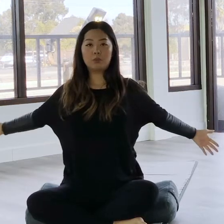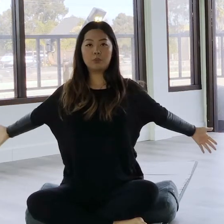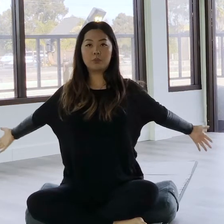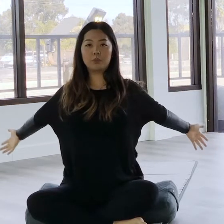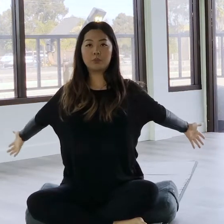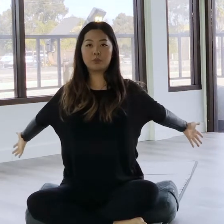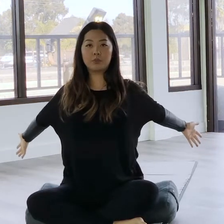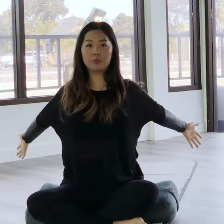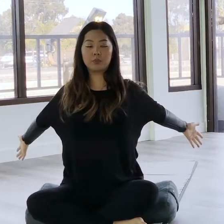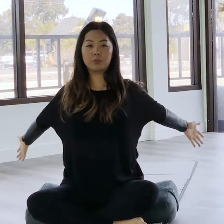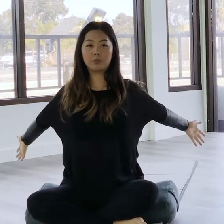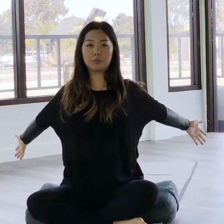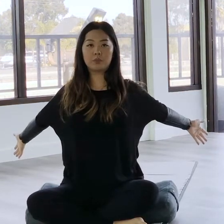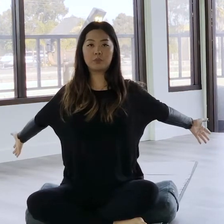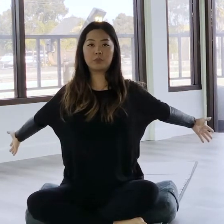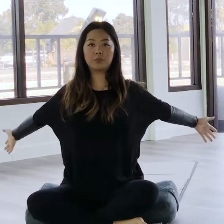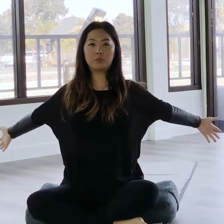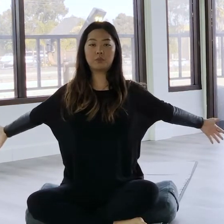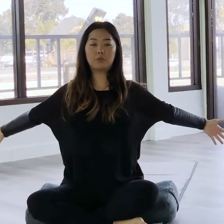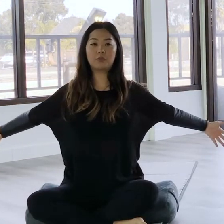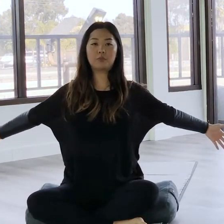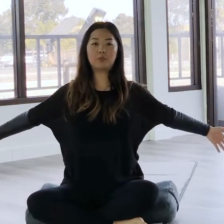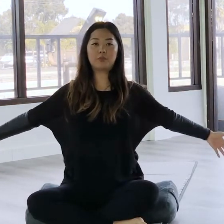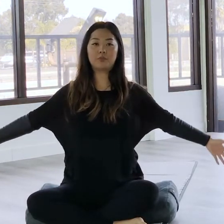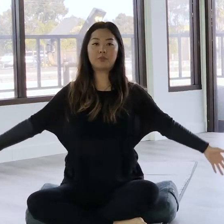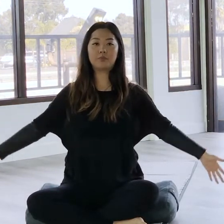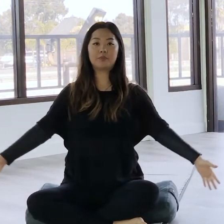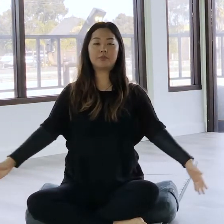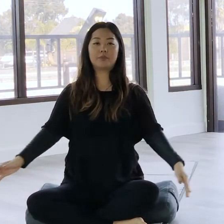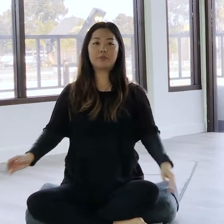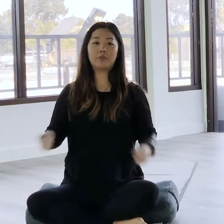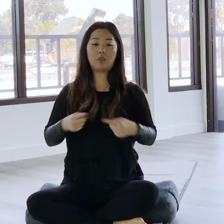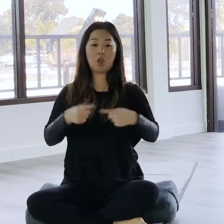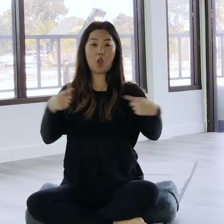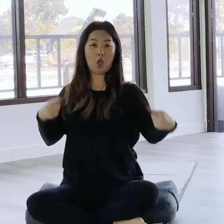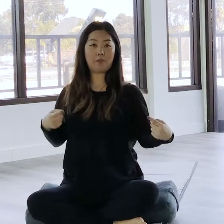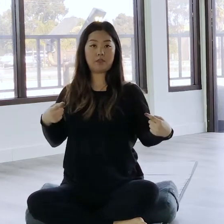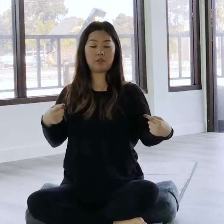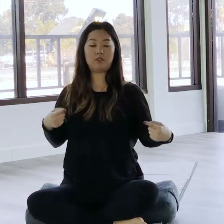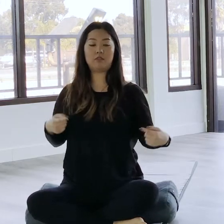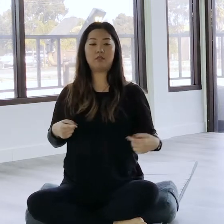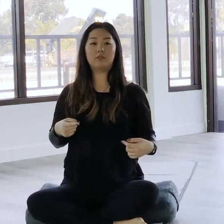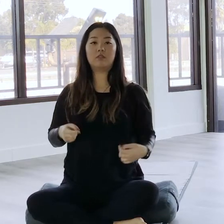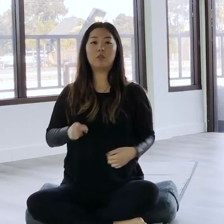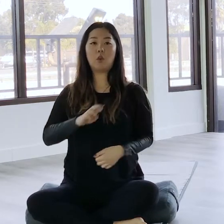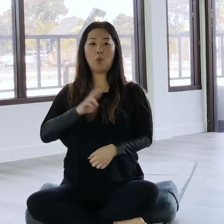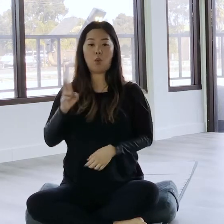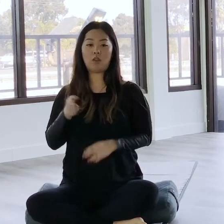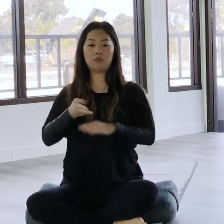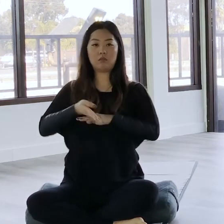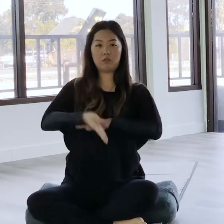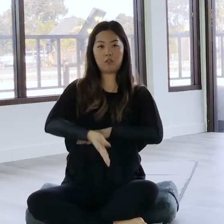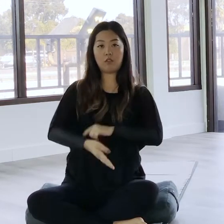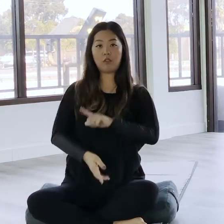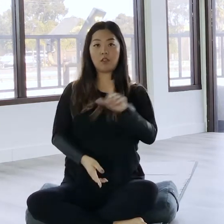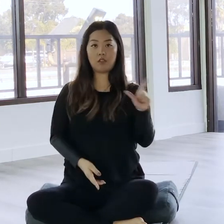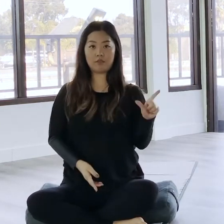And then on your exhale, we're going to bring it all the way, but opposite hand, right over left.